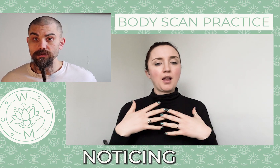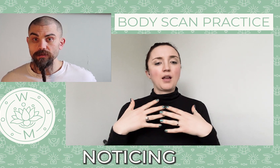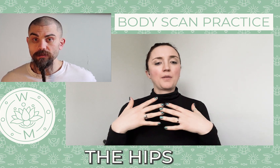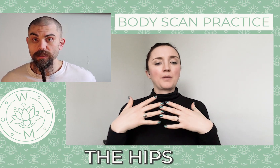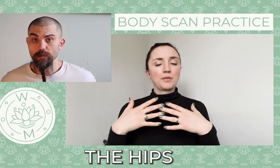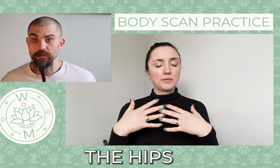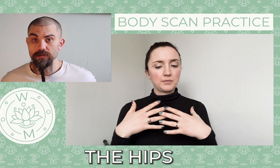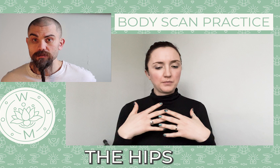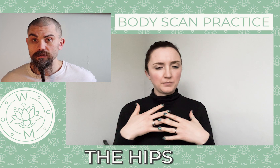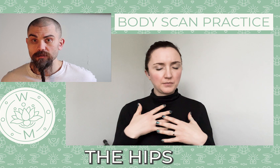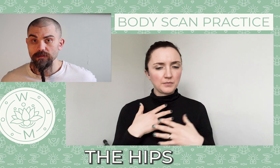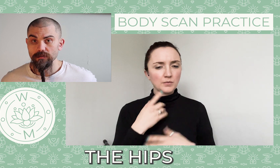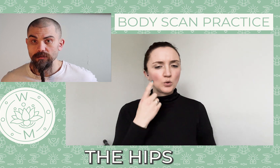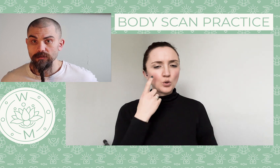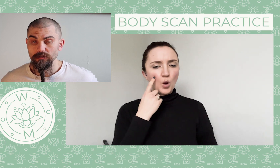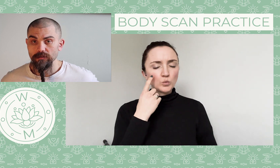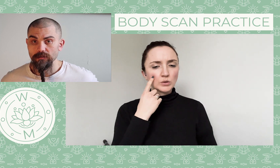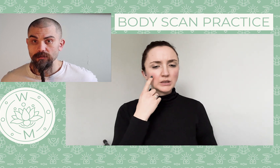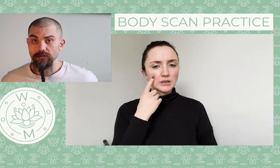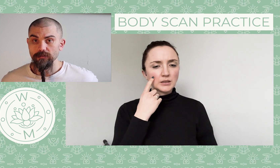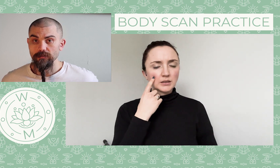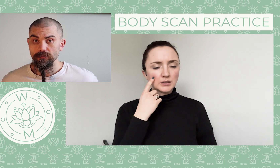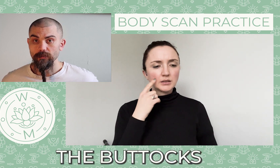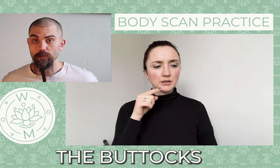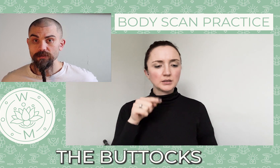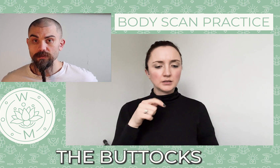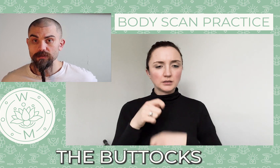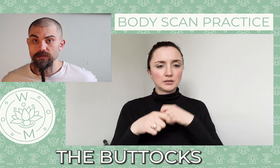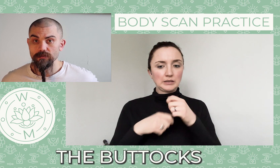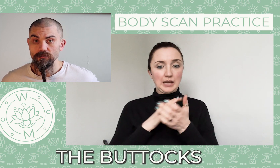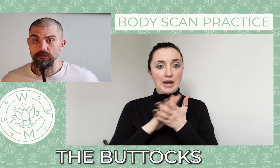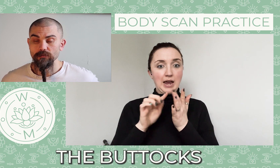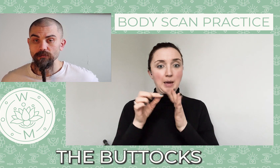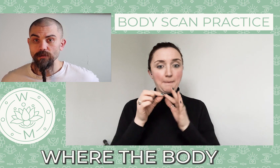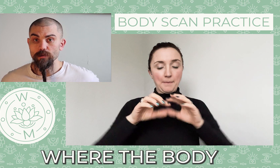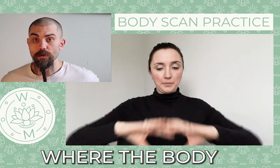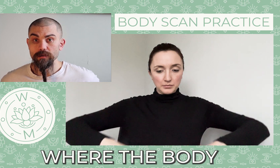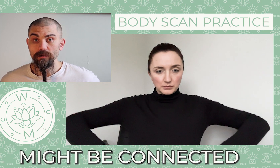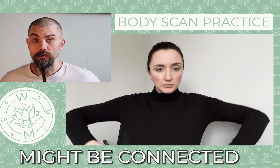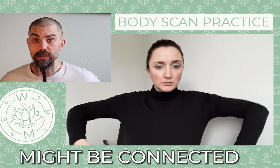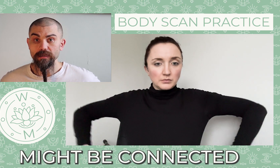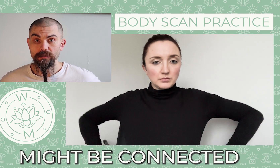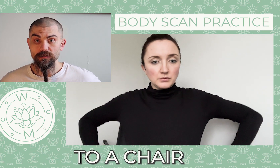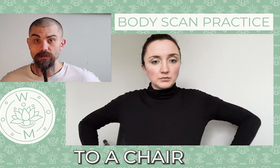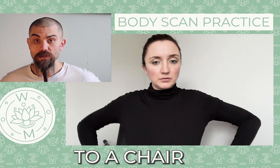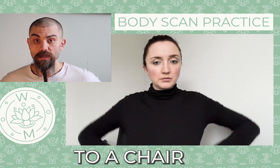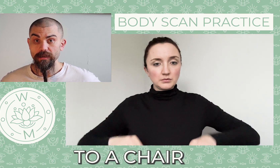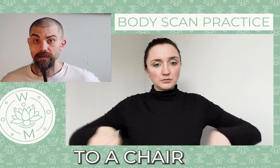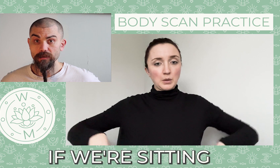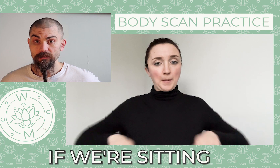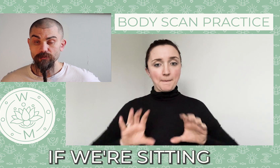noticing the hips, the buttocks, where the body might be connected to a chair if we're